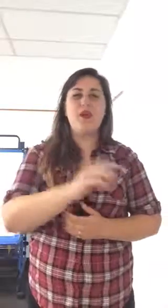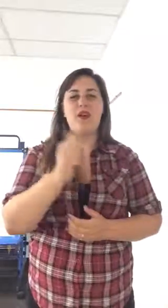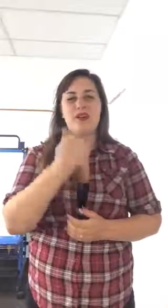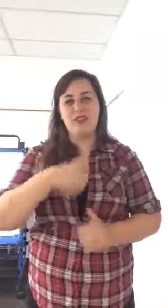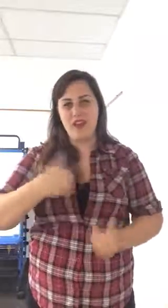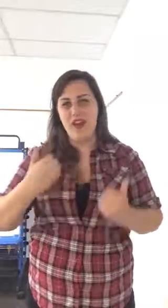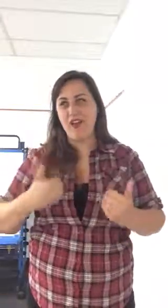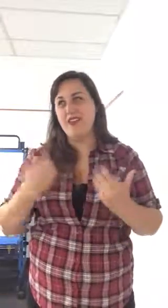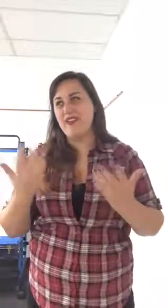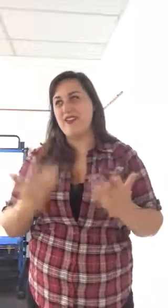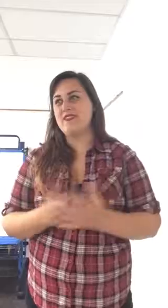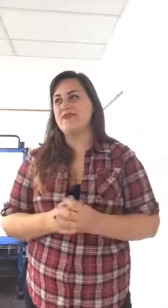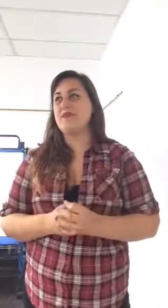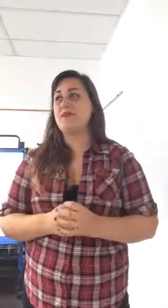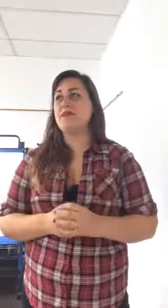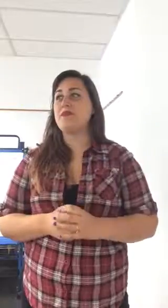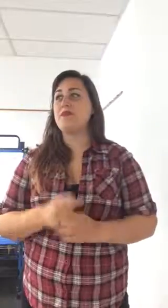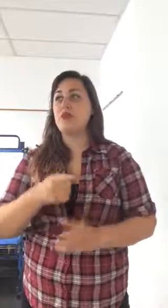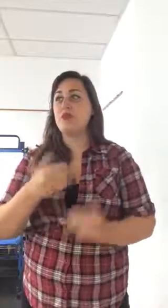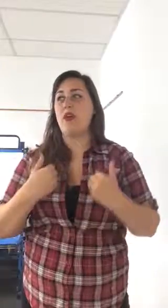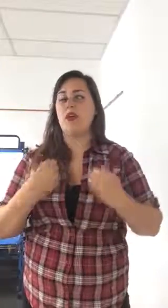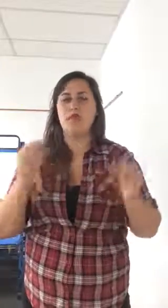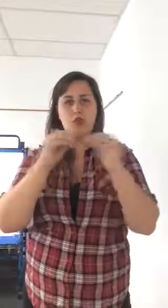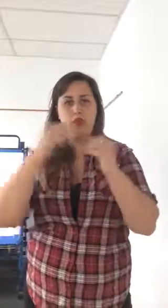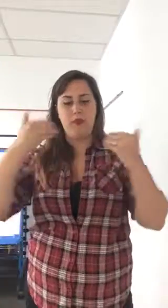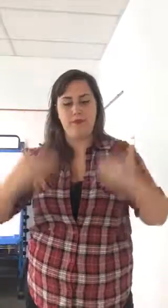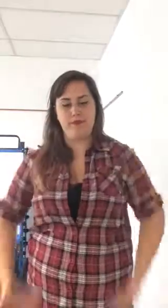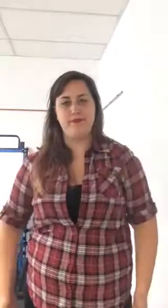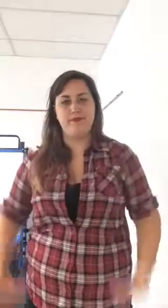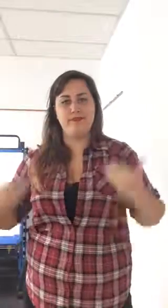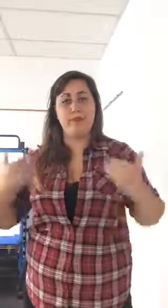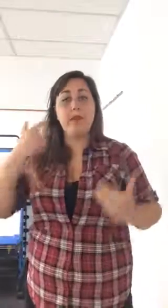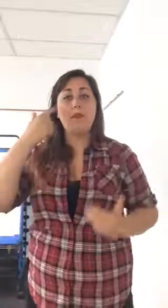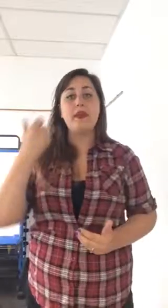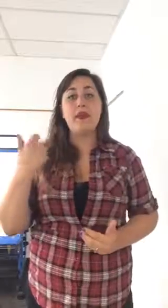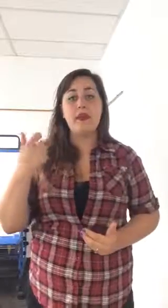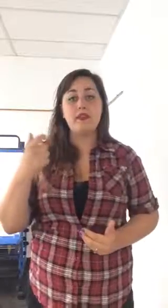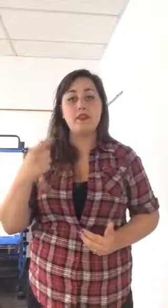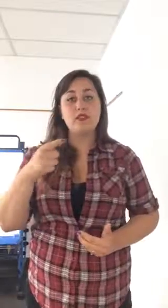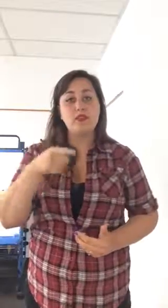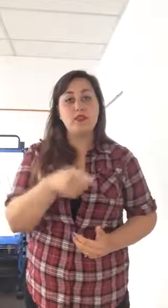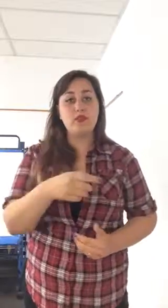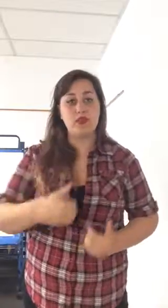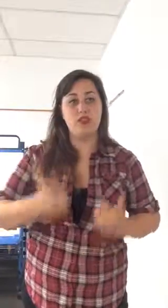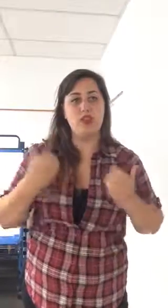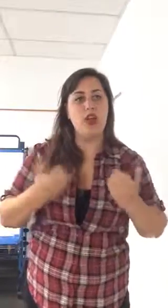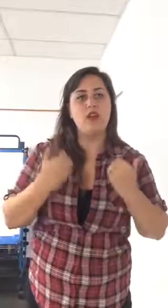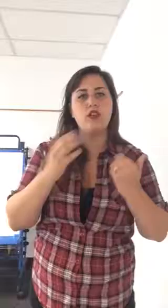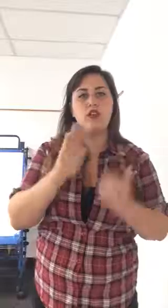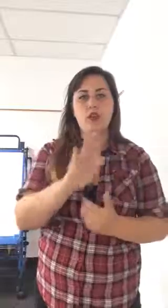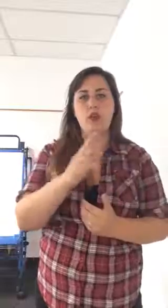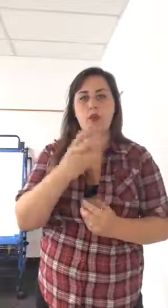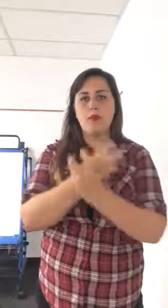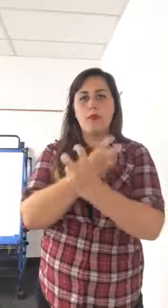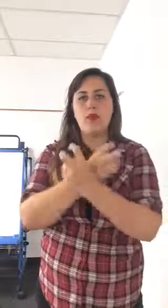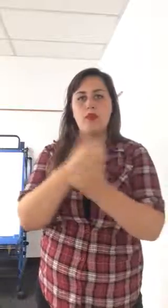okay. Yeah, you got more than I do. Because as you're younger, your bones are separated, and then eventually,